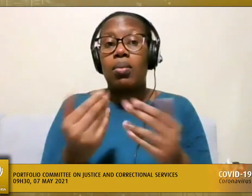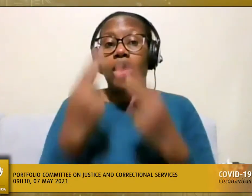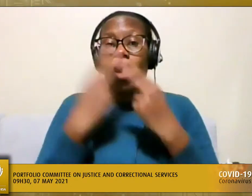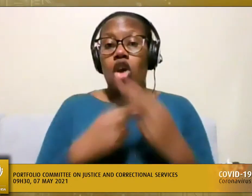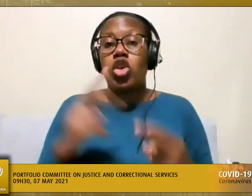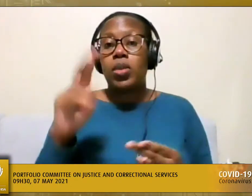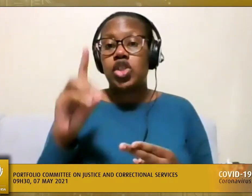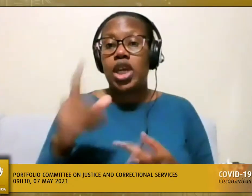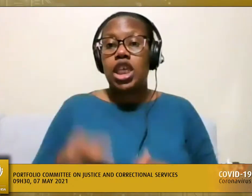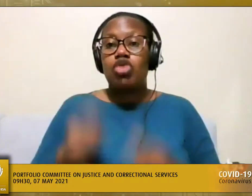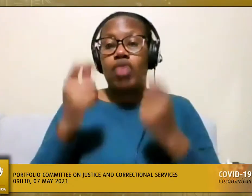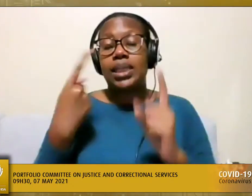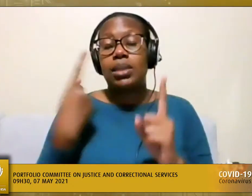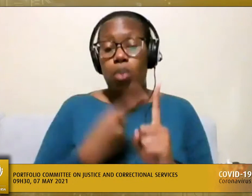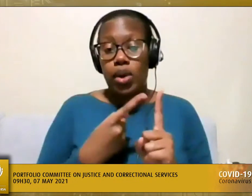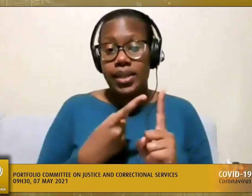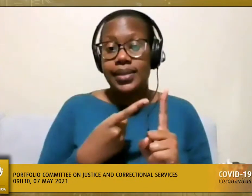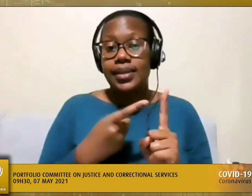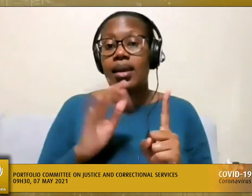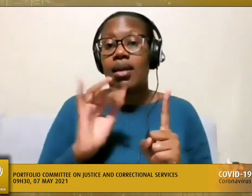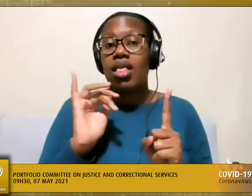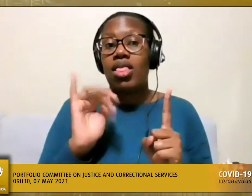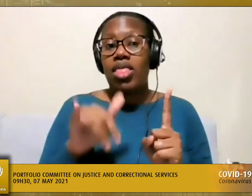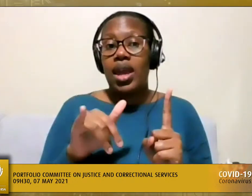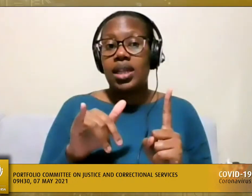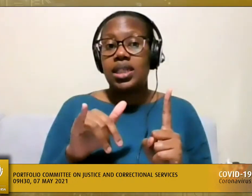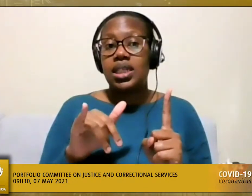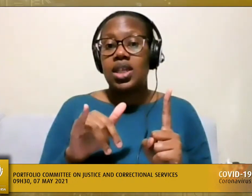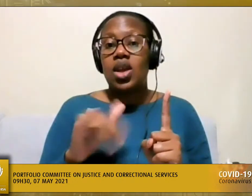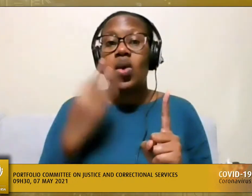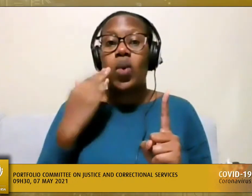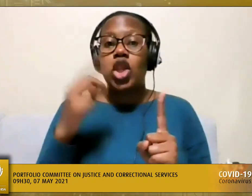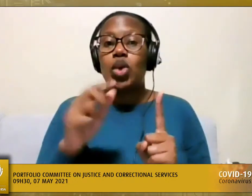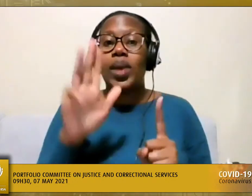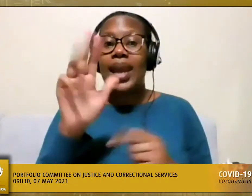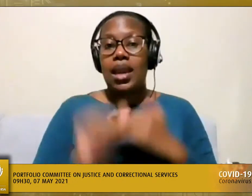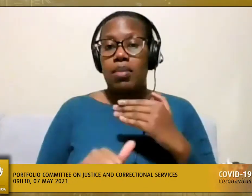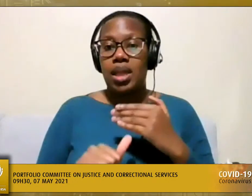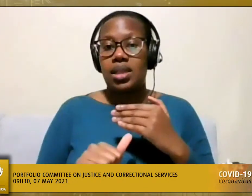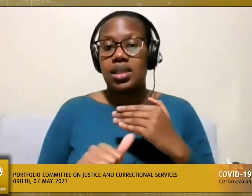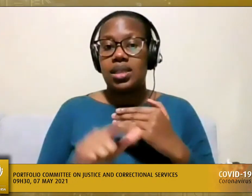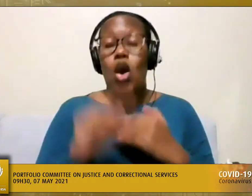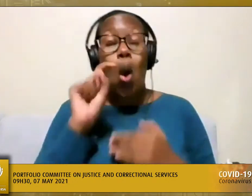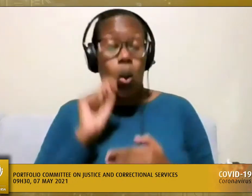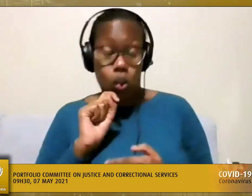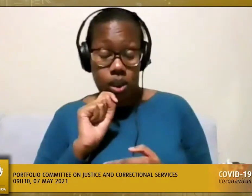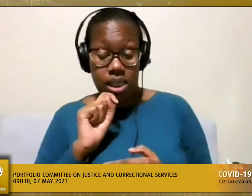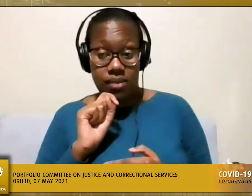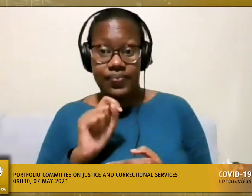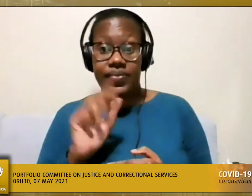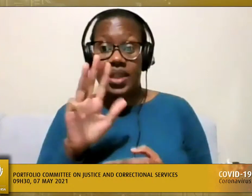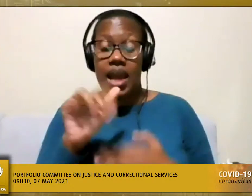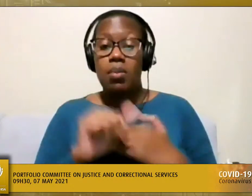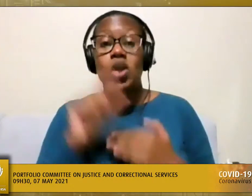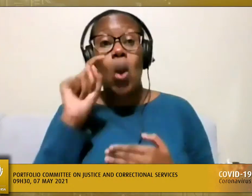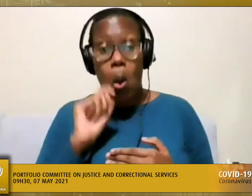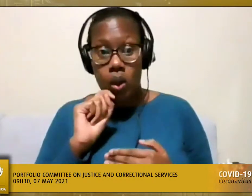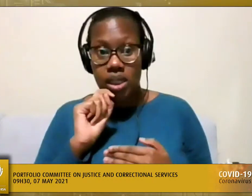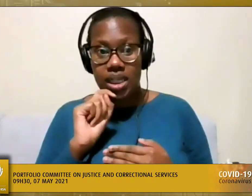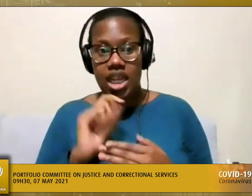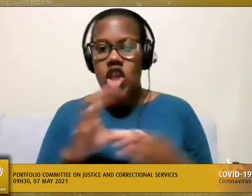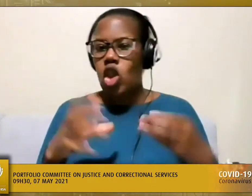is the point that when you were nine months old the commit